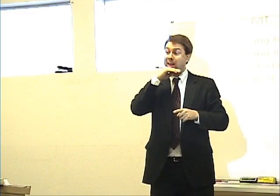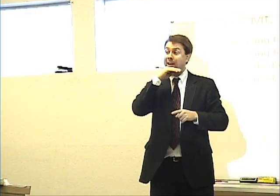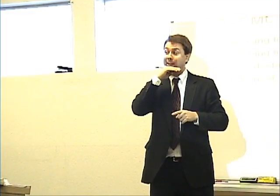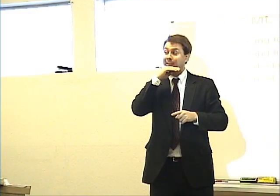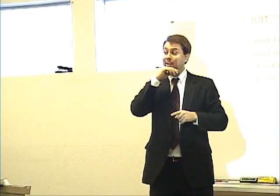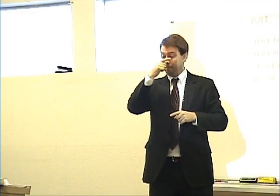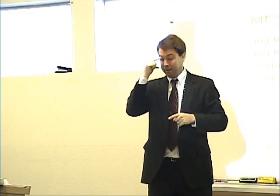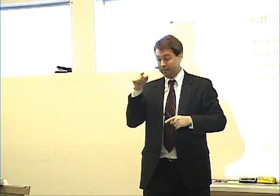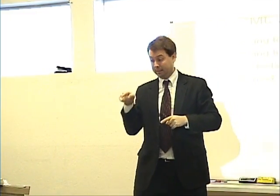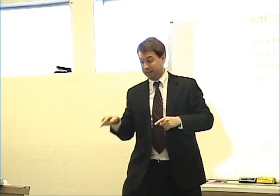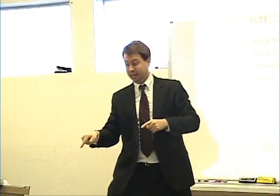myself.